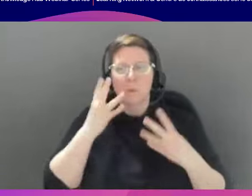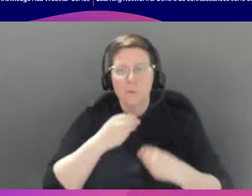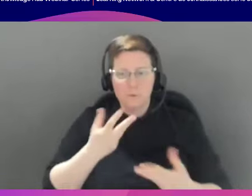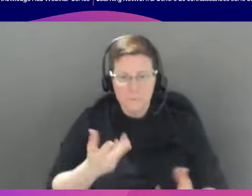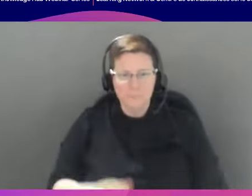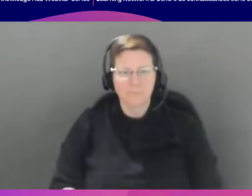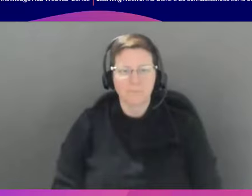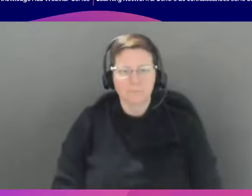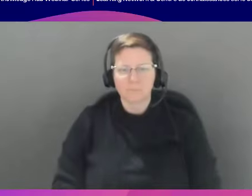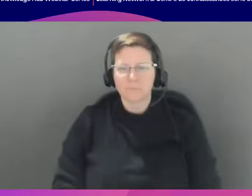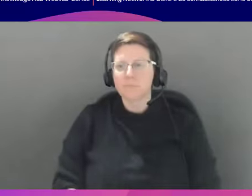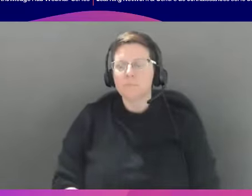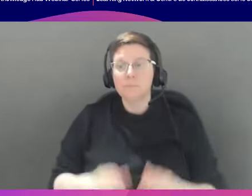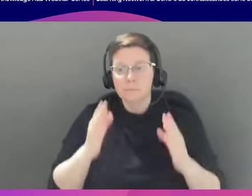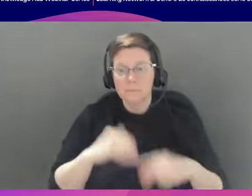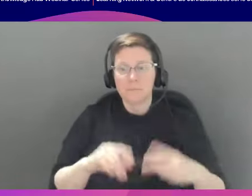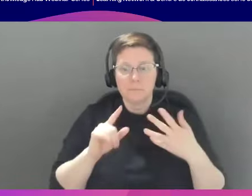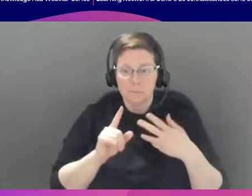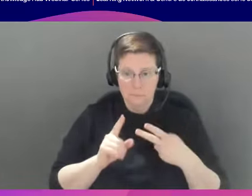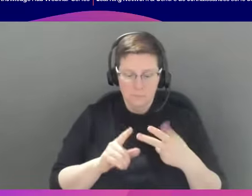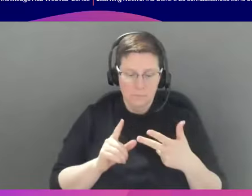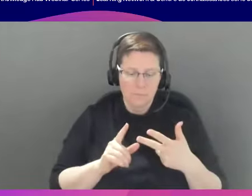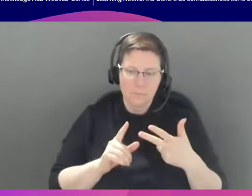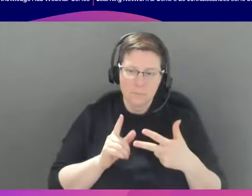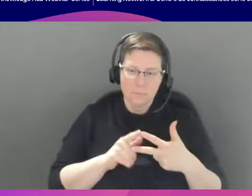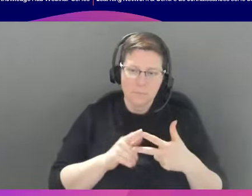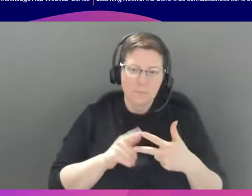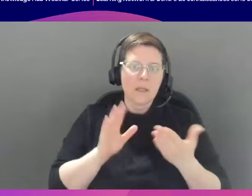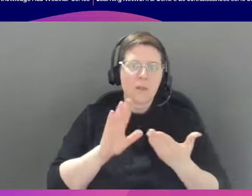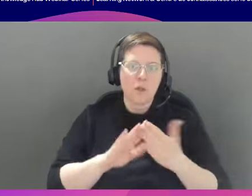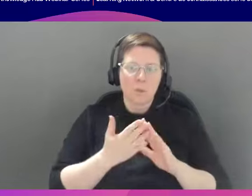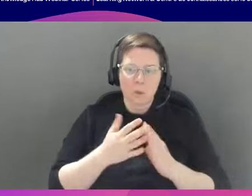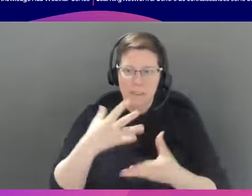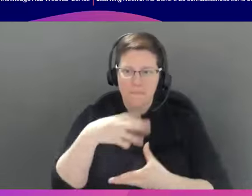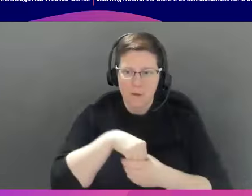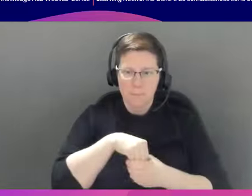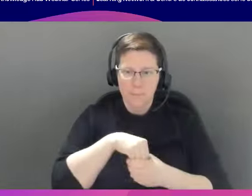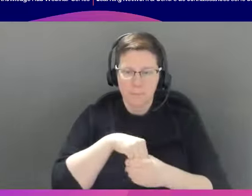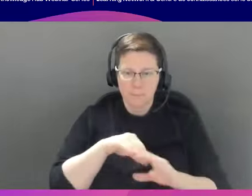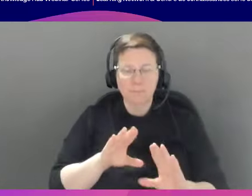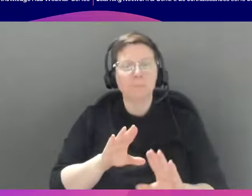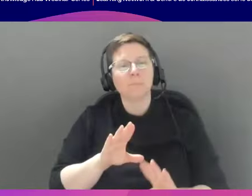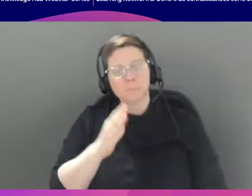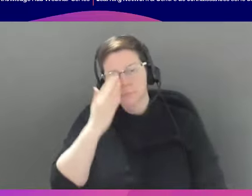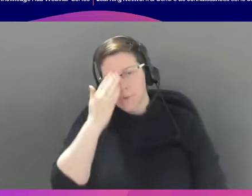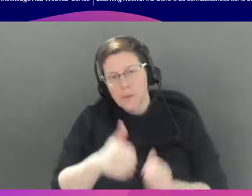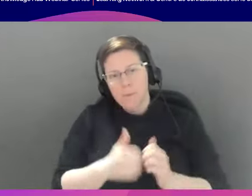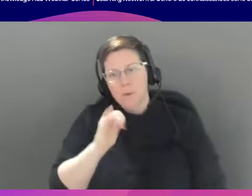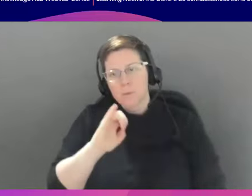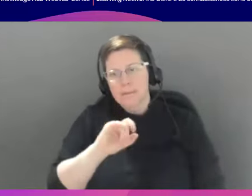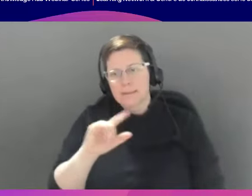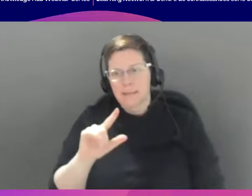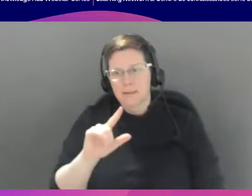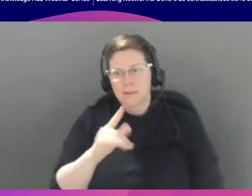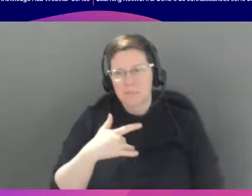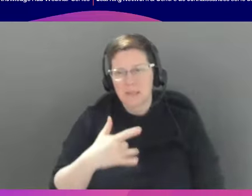The second biggest theme that we found was community involvement. We know that most incels have a very